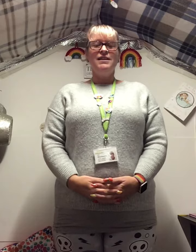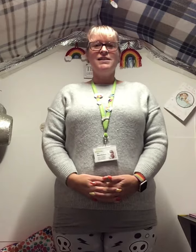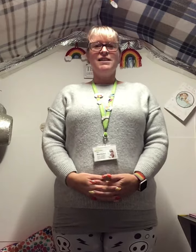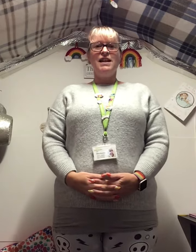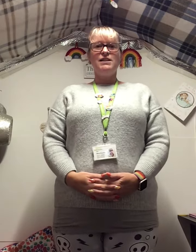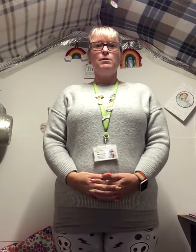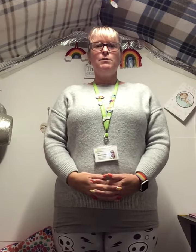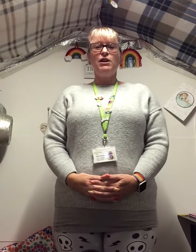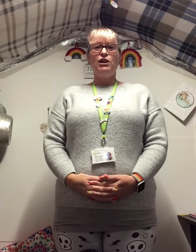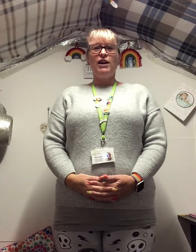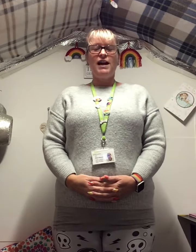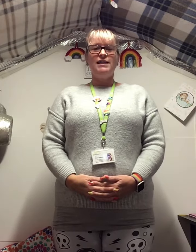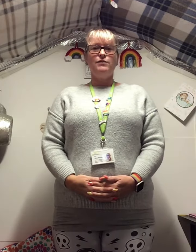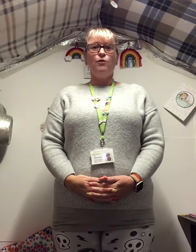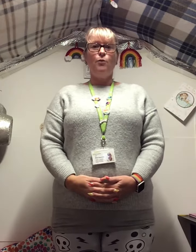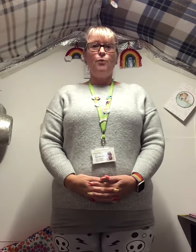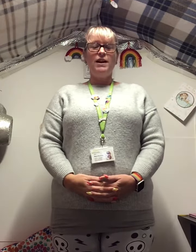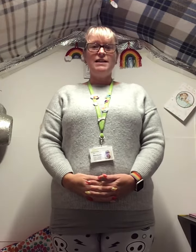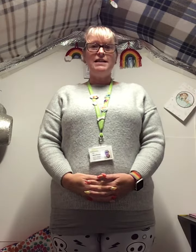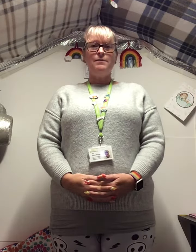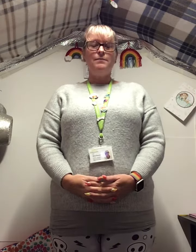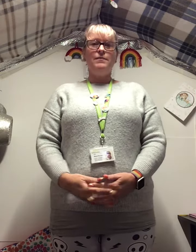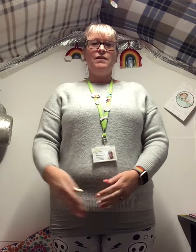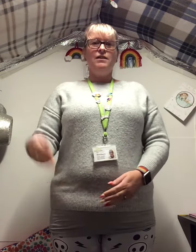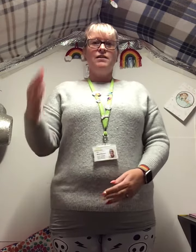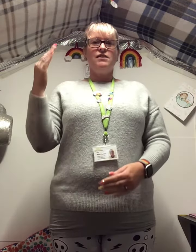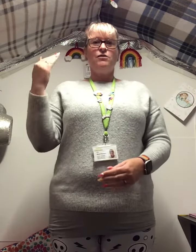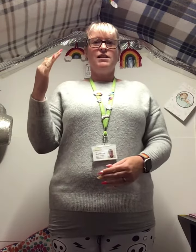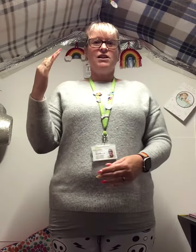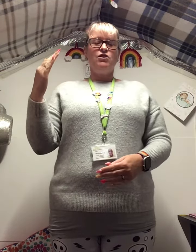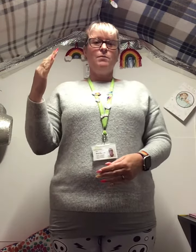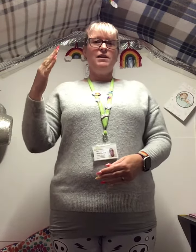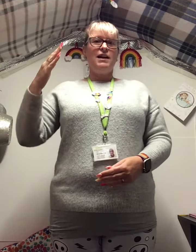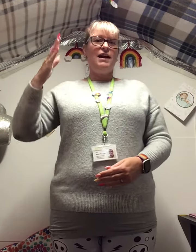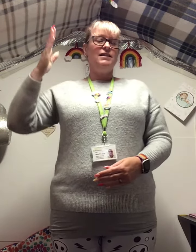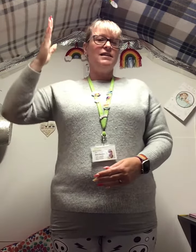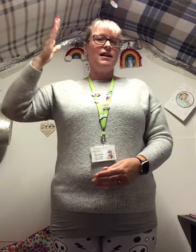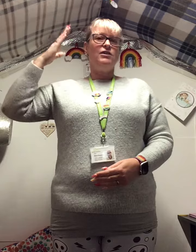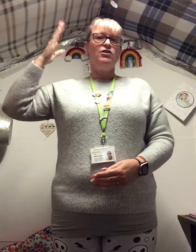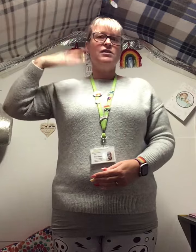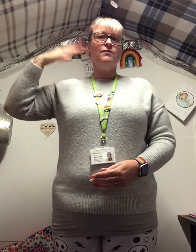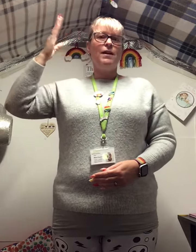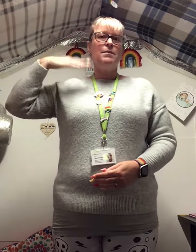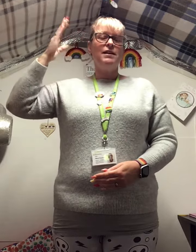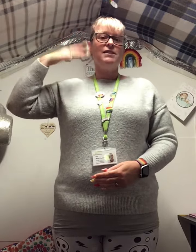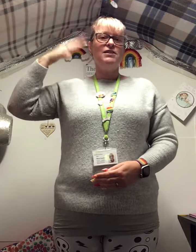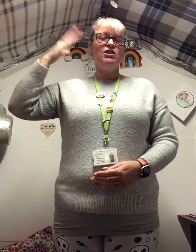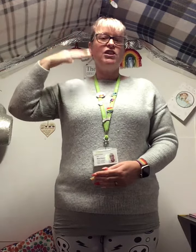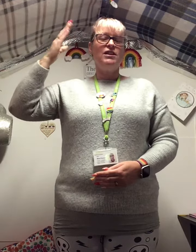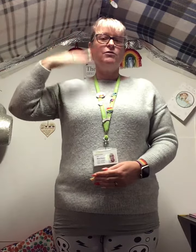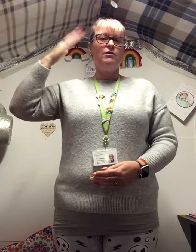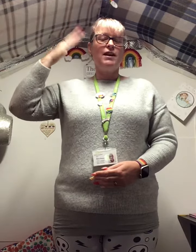So the next one we're going to look at is for wind. So you take your dominant hand and you just flap it next to your cheek and create a bit